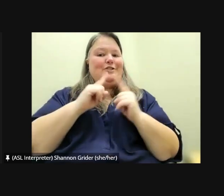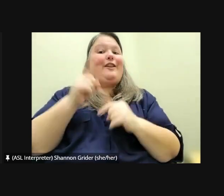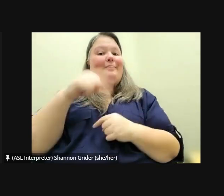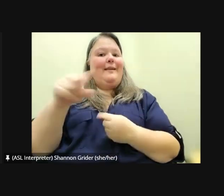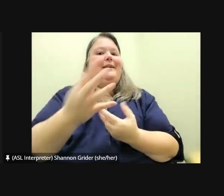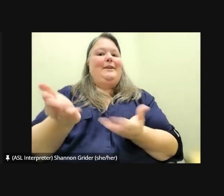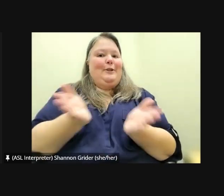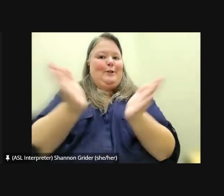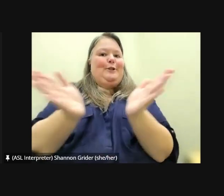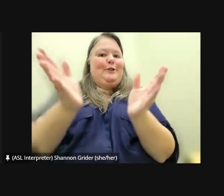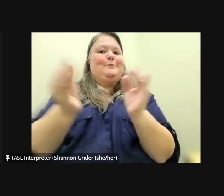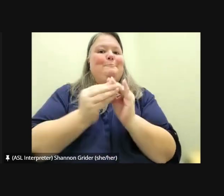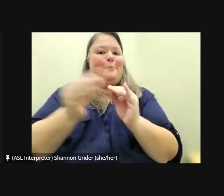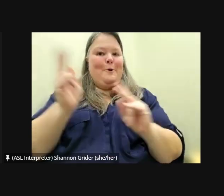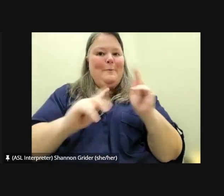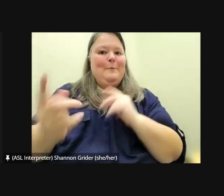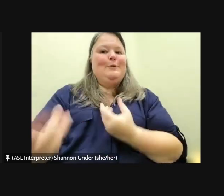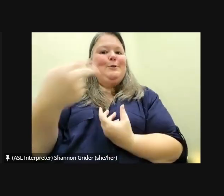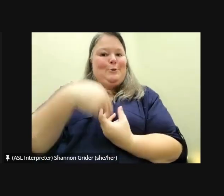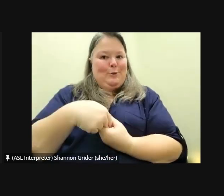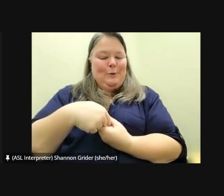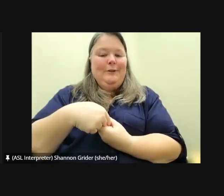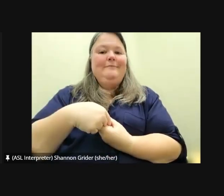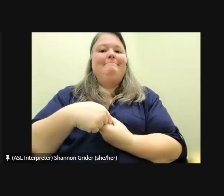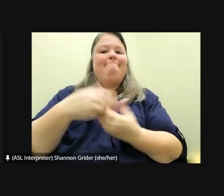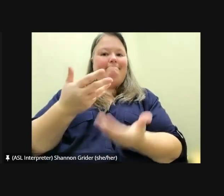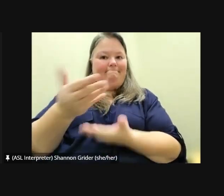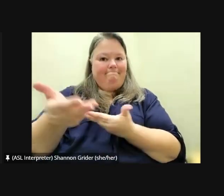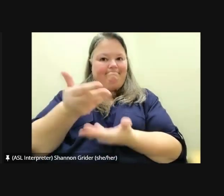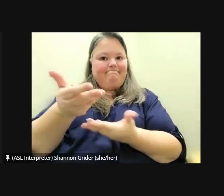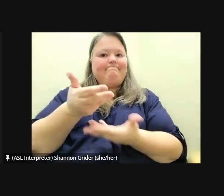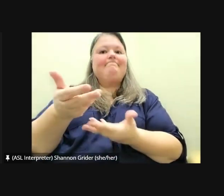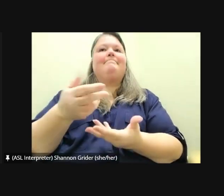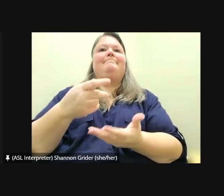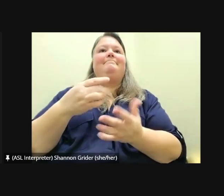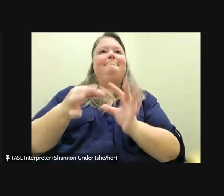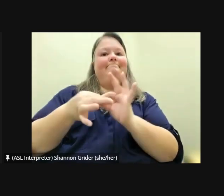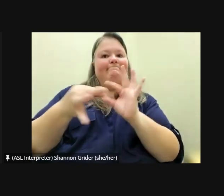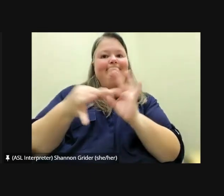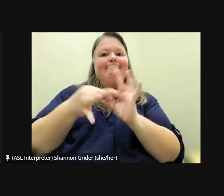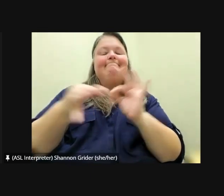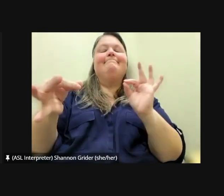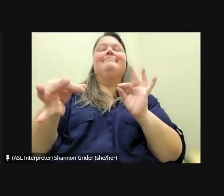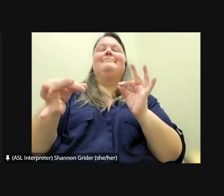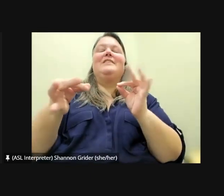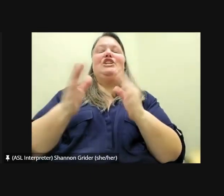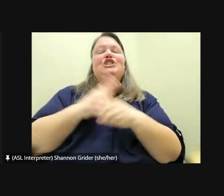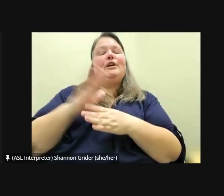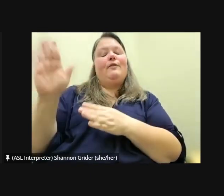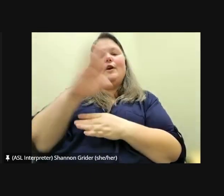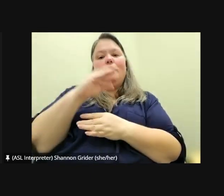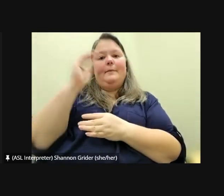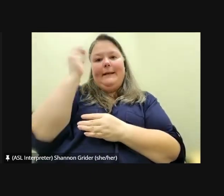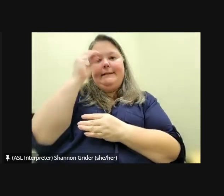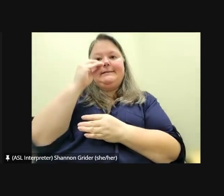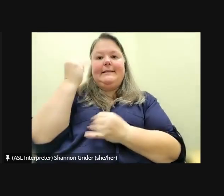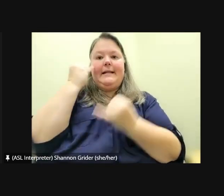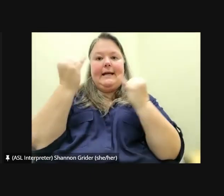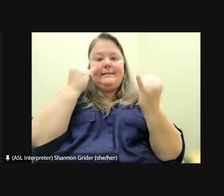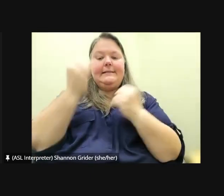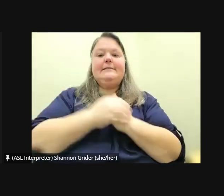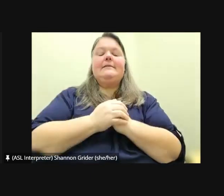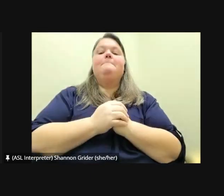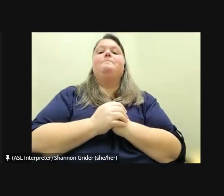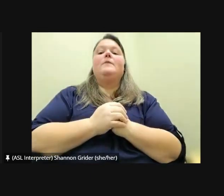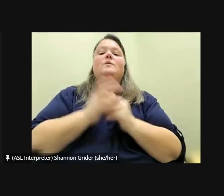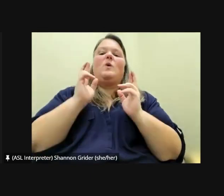to offer to come and attend our meetings and share their insights. So hopefully we'll be able to really lean